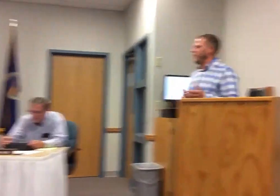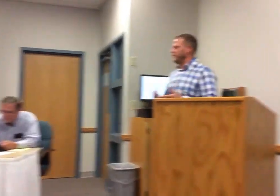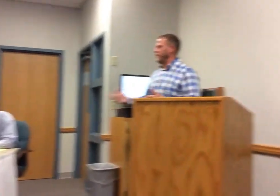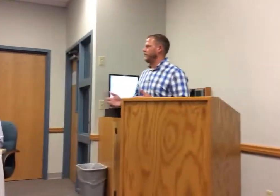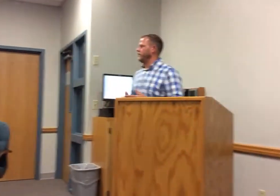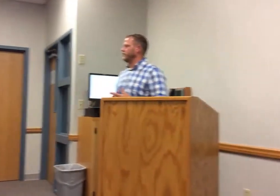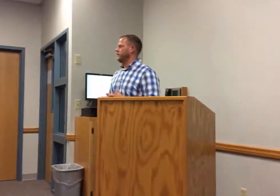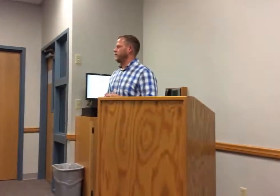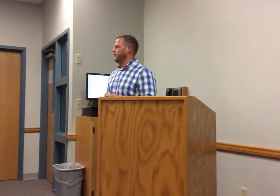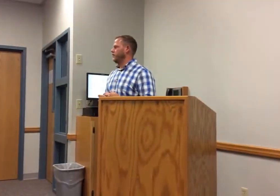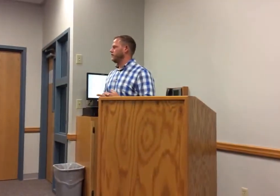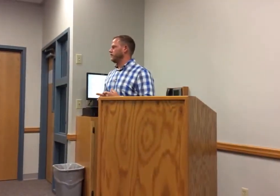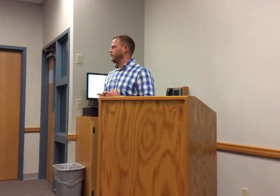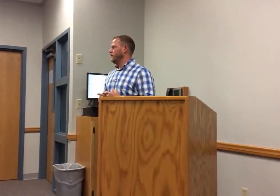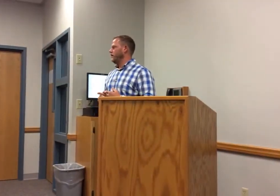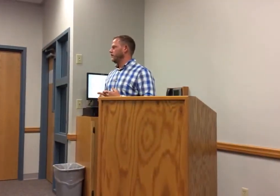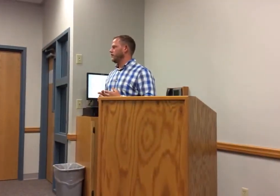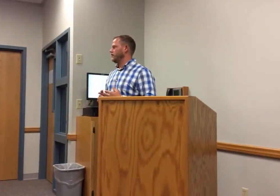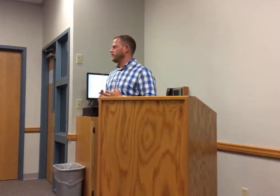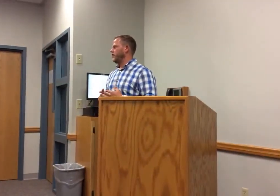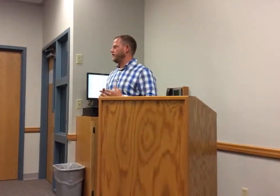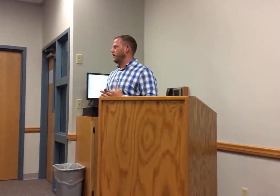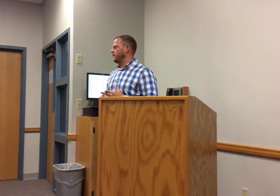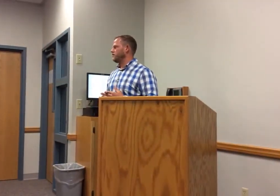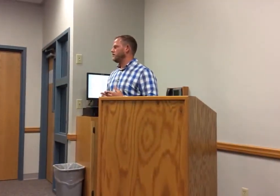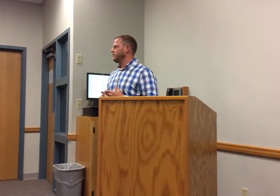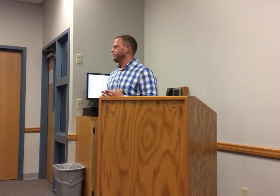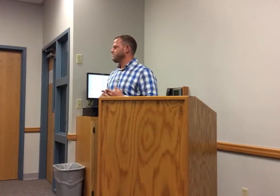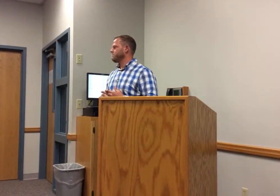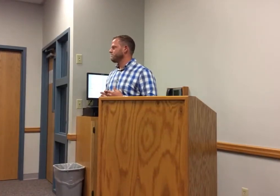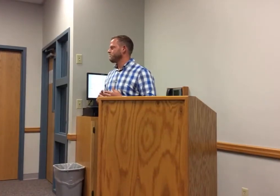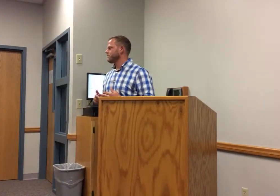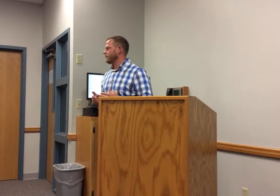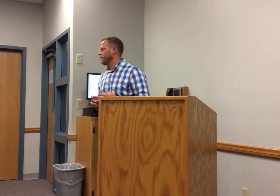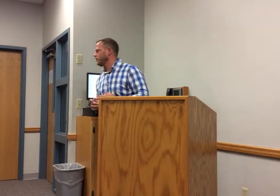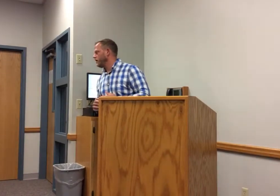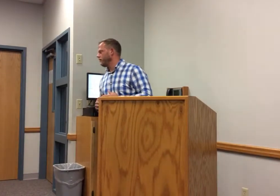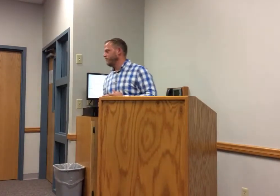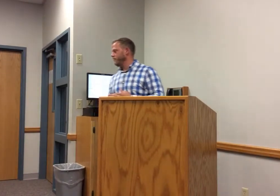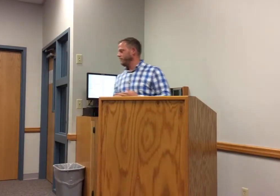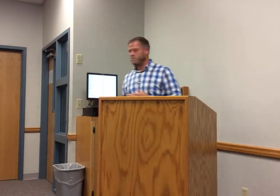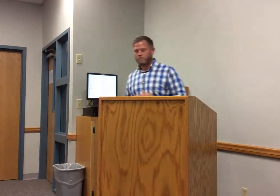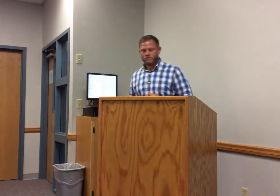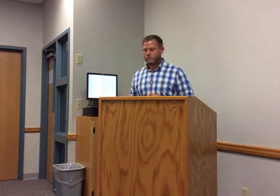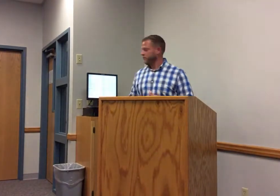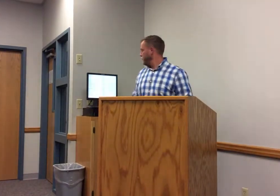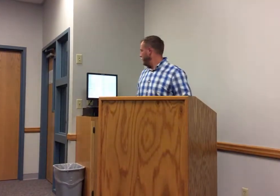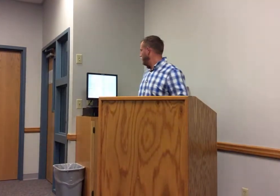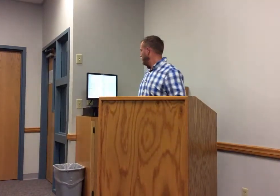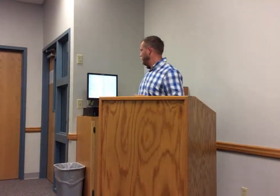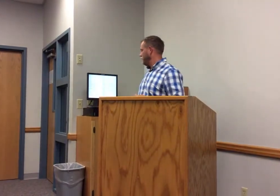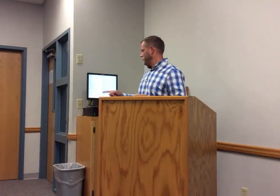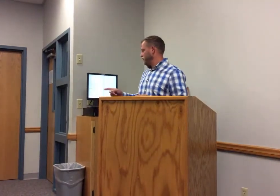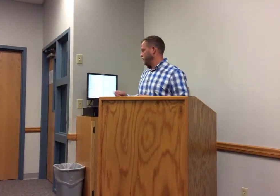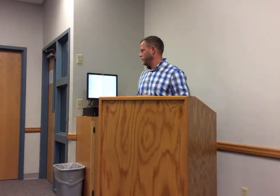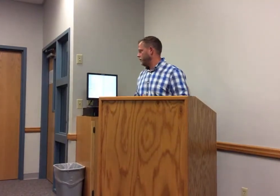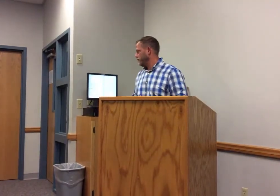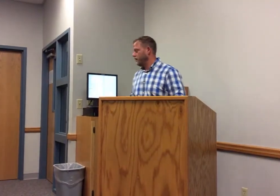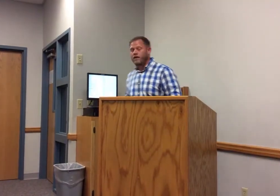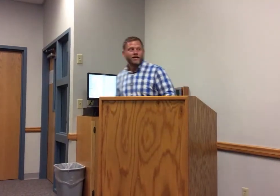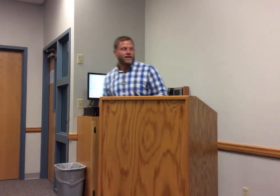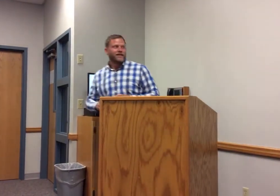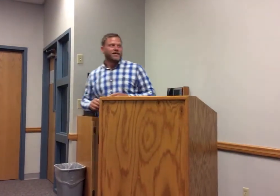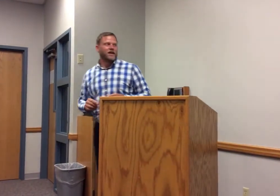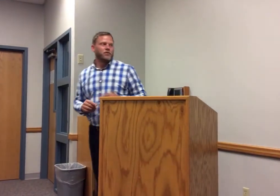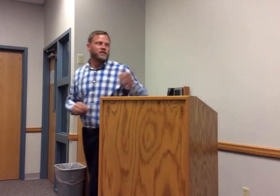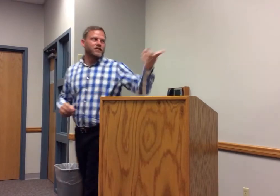helps them maintain those rigorous grade standards. Yeah. There's a couple zeros and